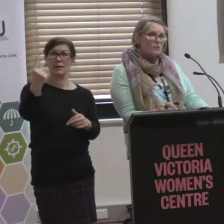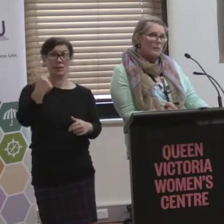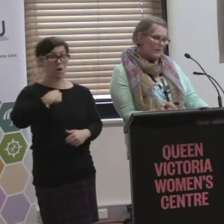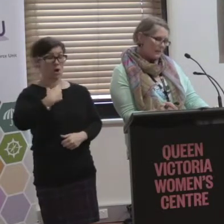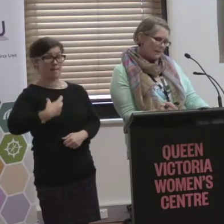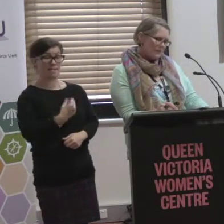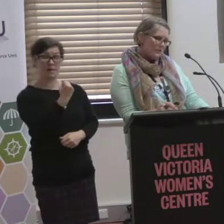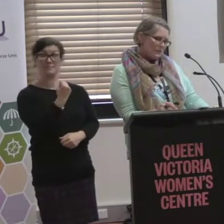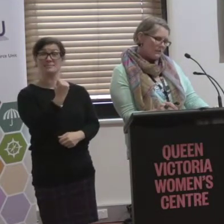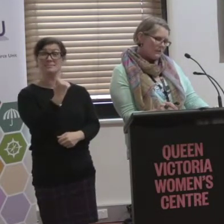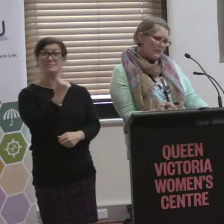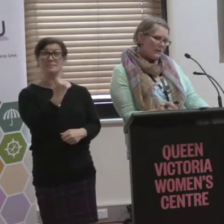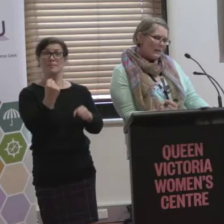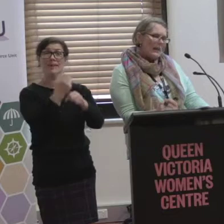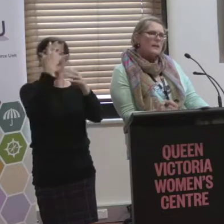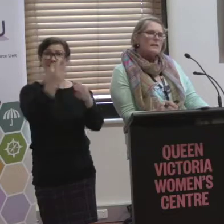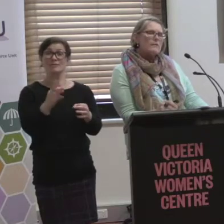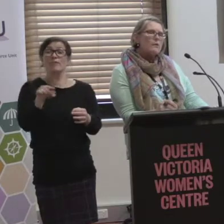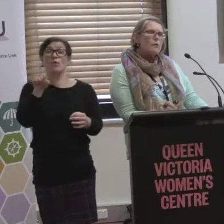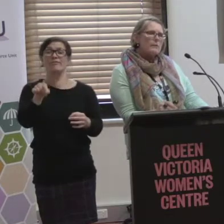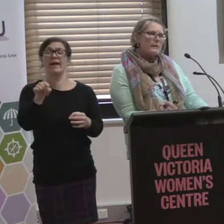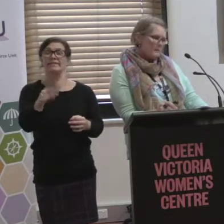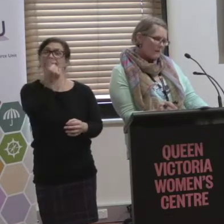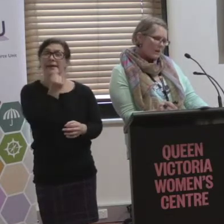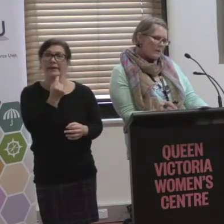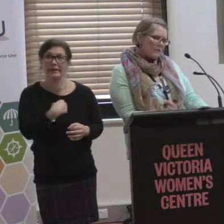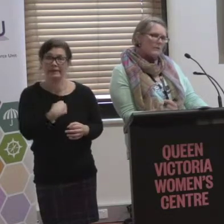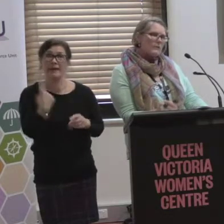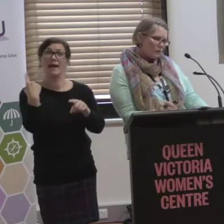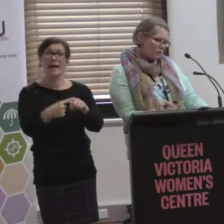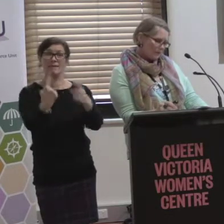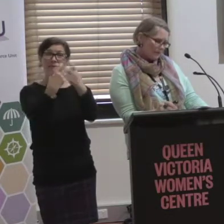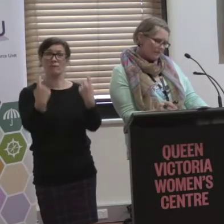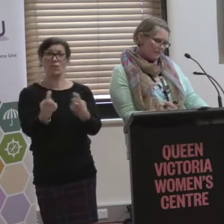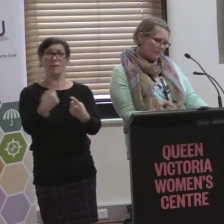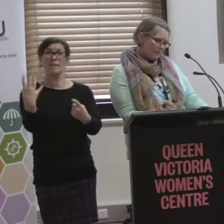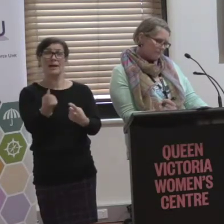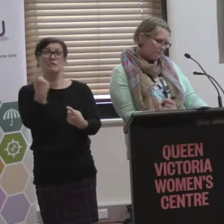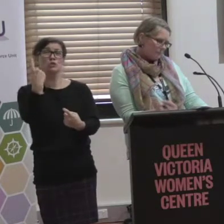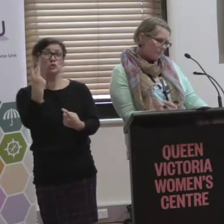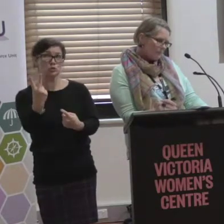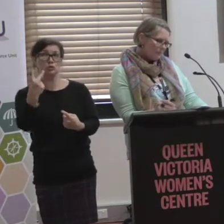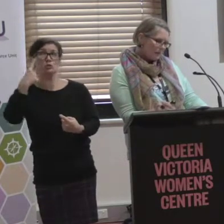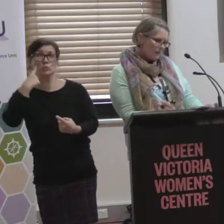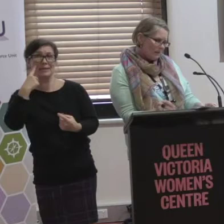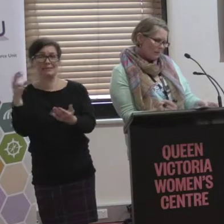have decision-making capacity to do so, and the forms must be signed in front of 2 witnesses.